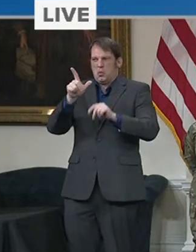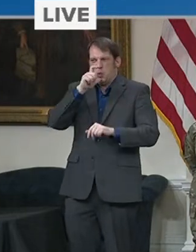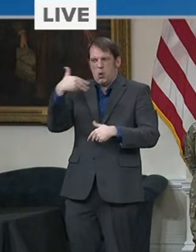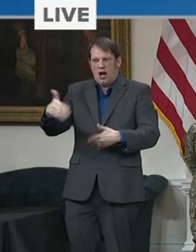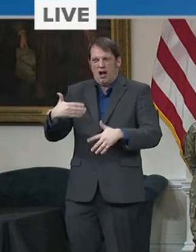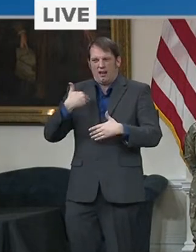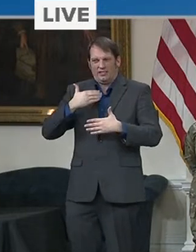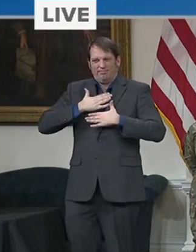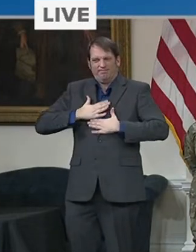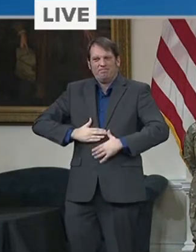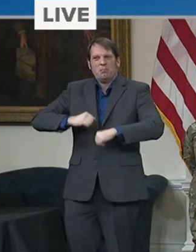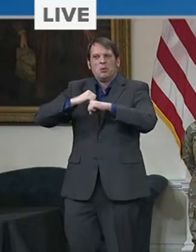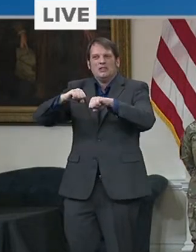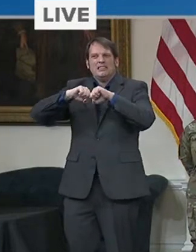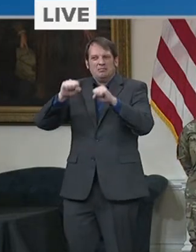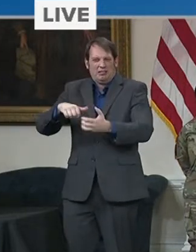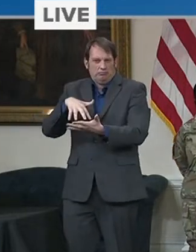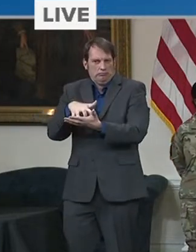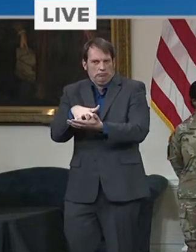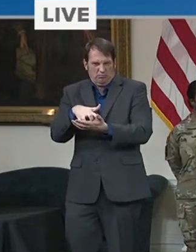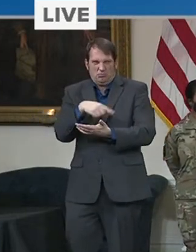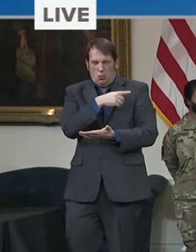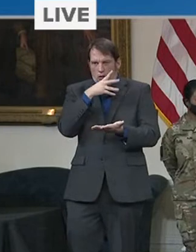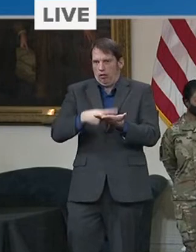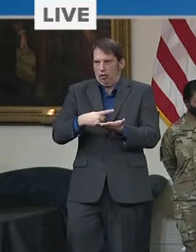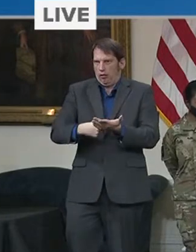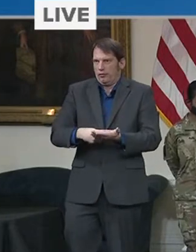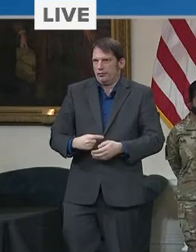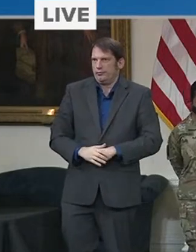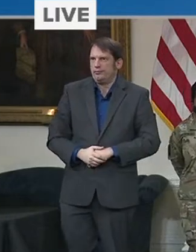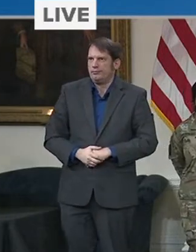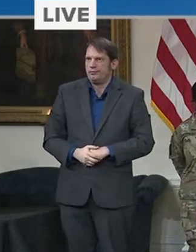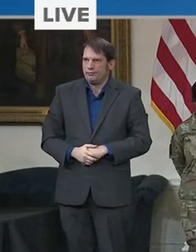sites. Dr. Marcosi.